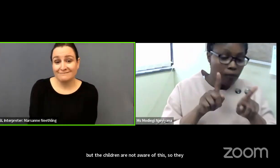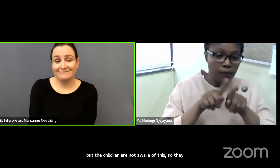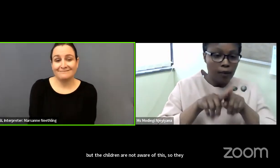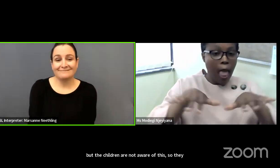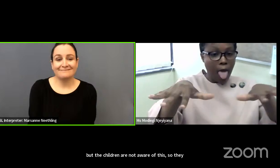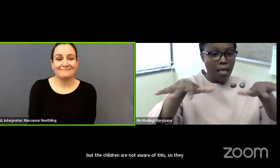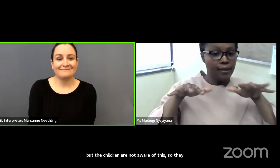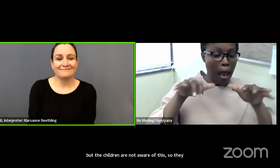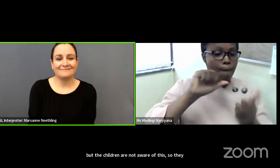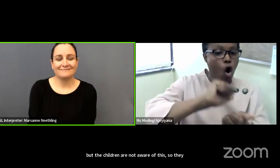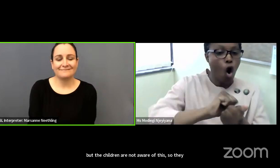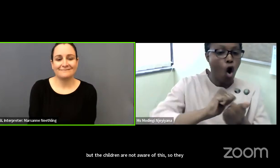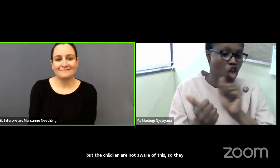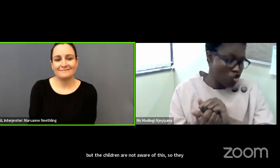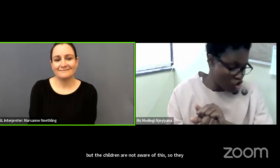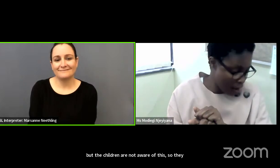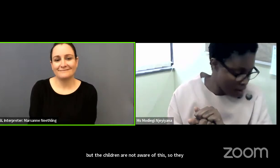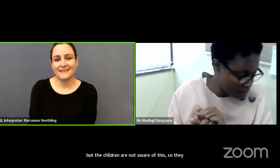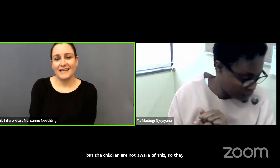hard.